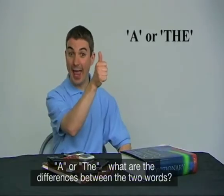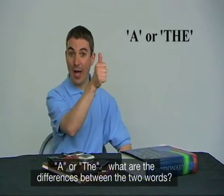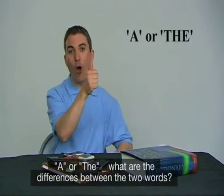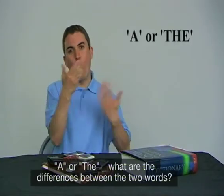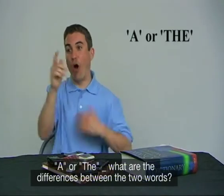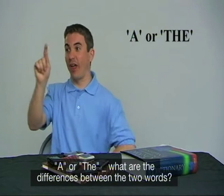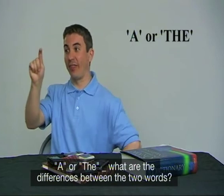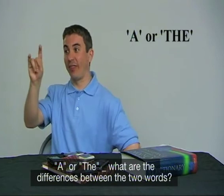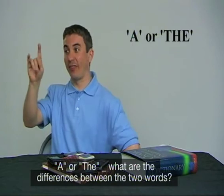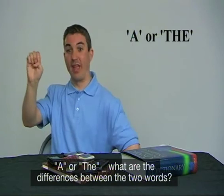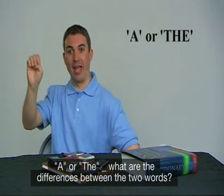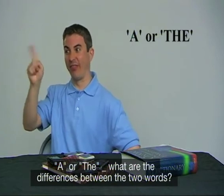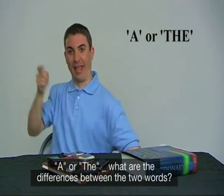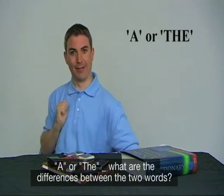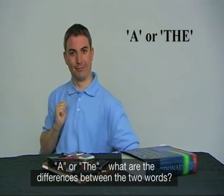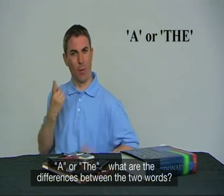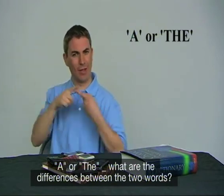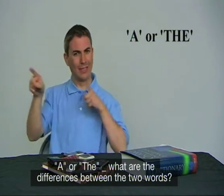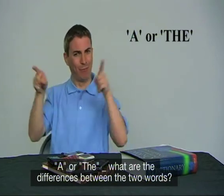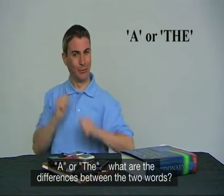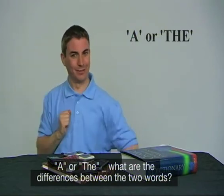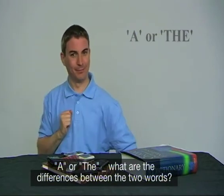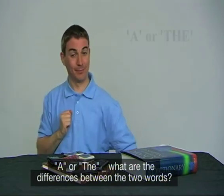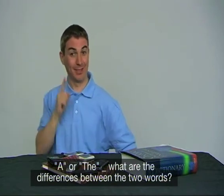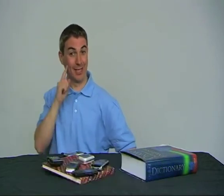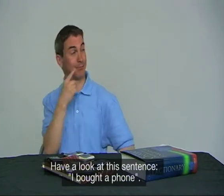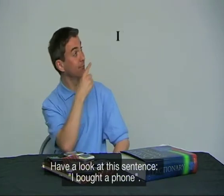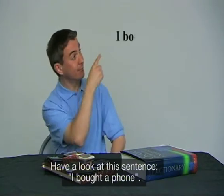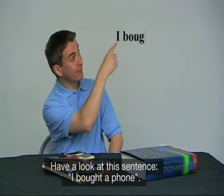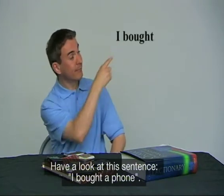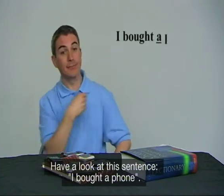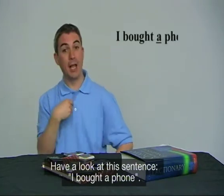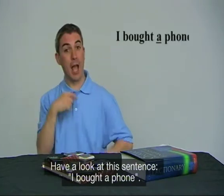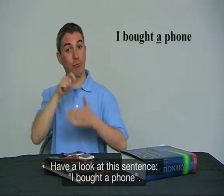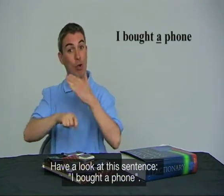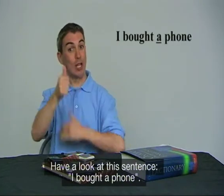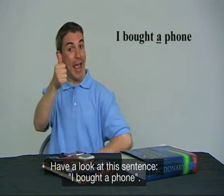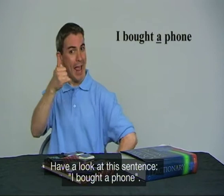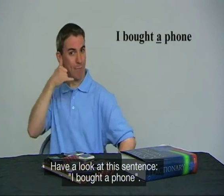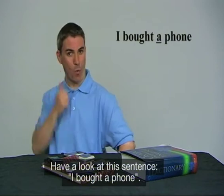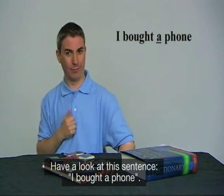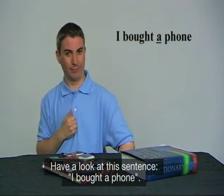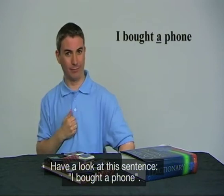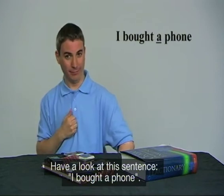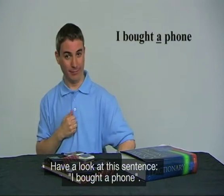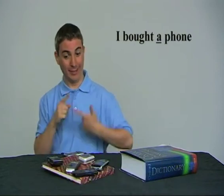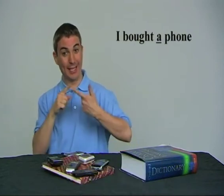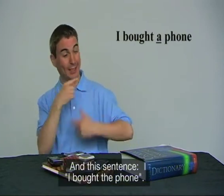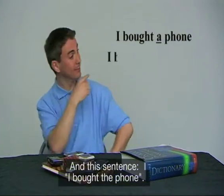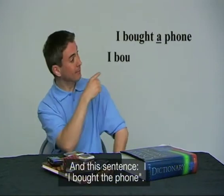a or the? What are the differences between the two words? Have a look at this sentence, I bought a phone. And this